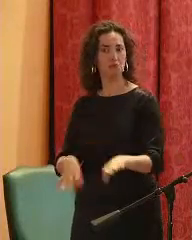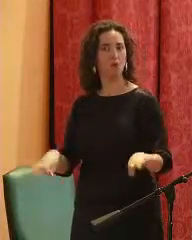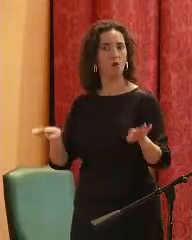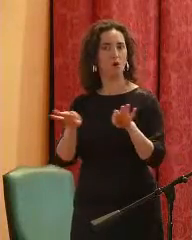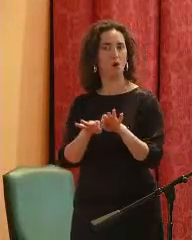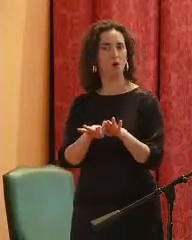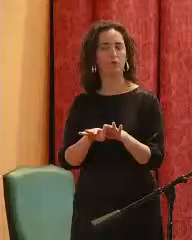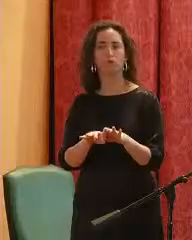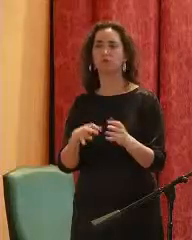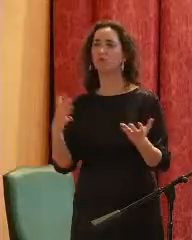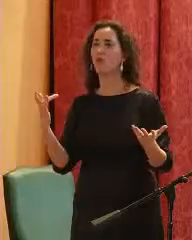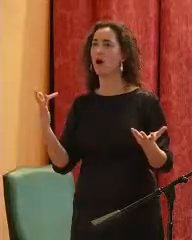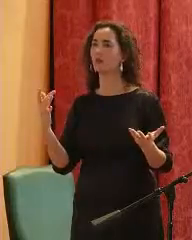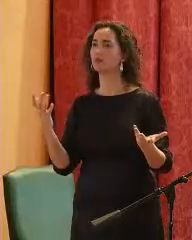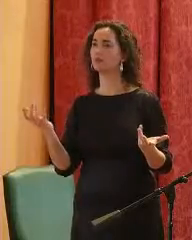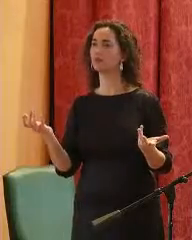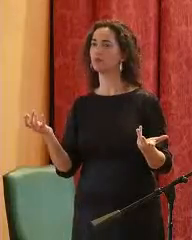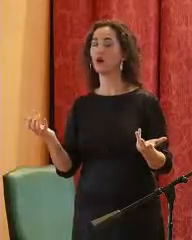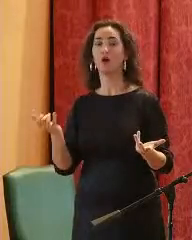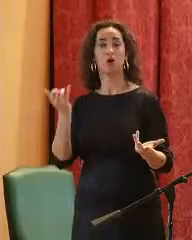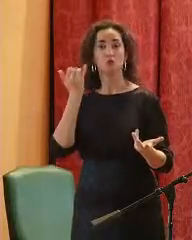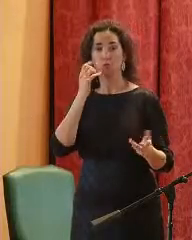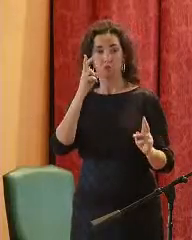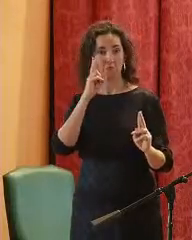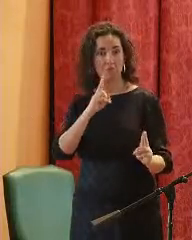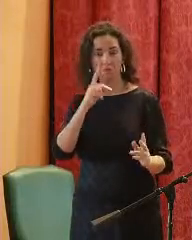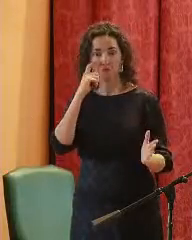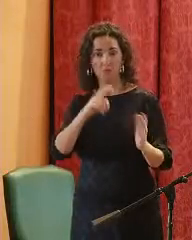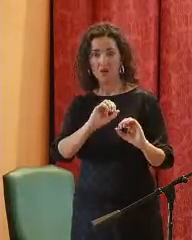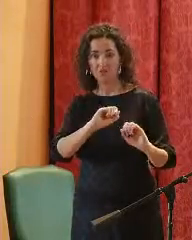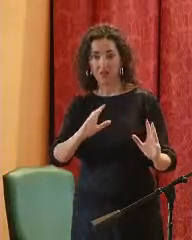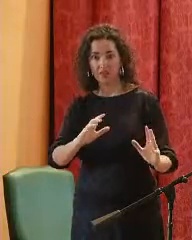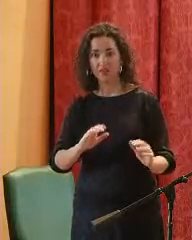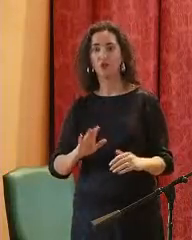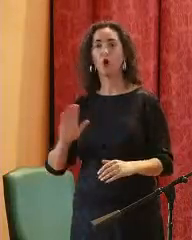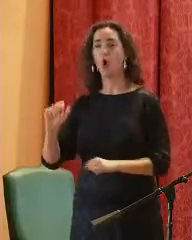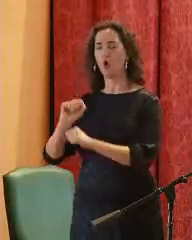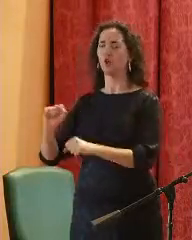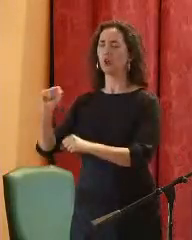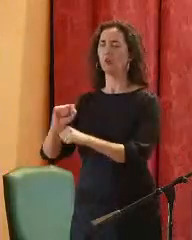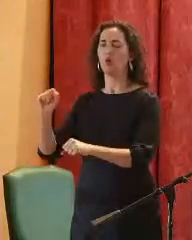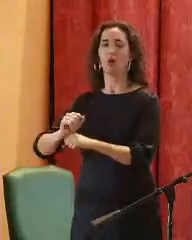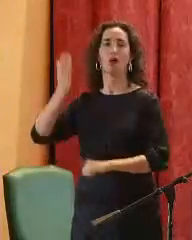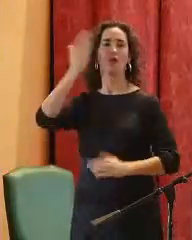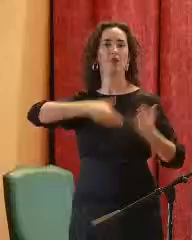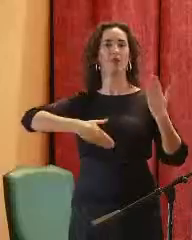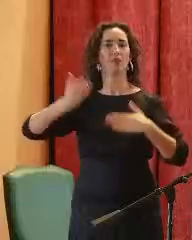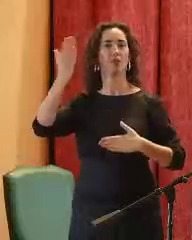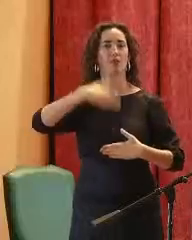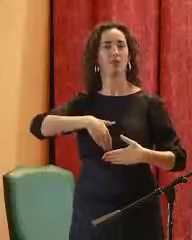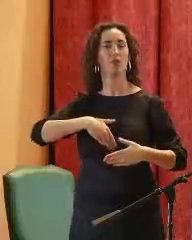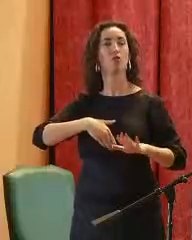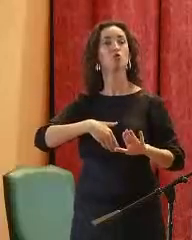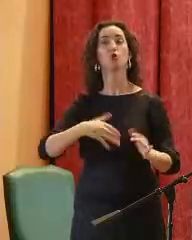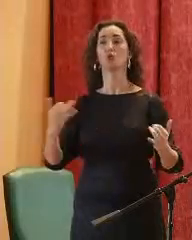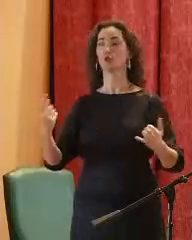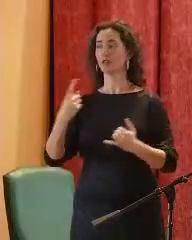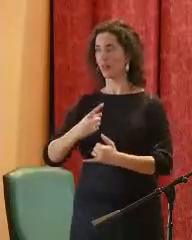their work would always be completely below the radar. So for just a few minutes